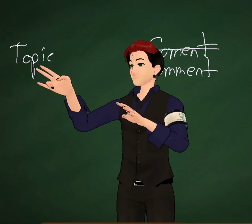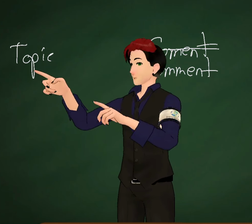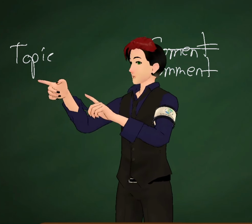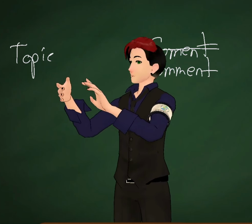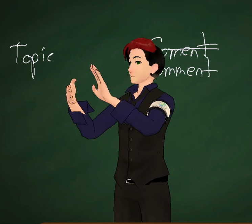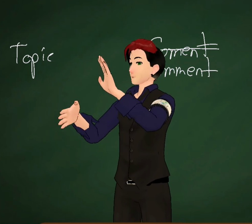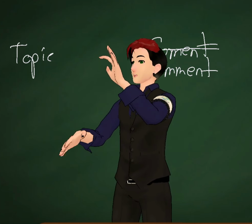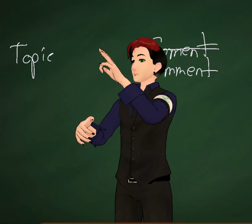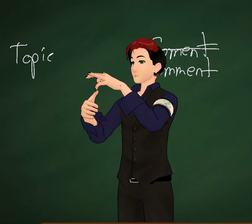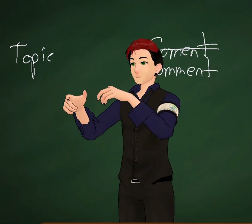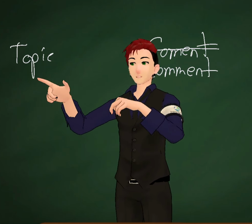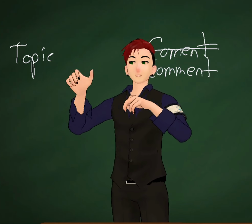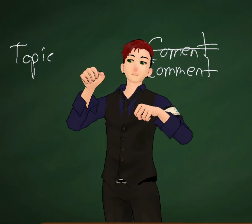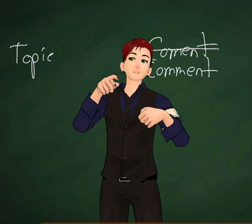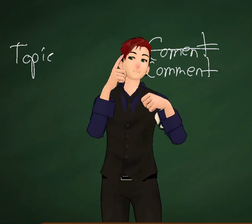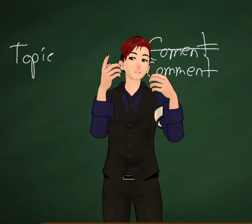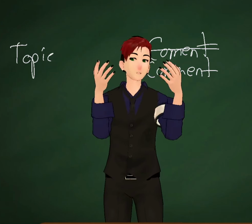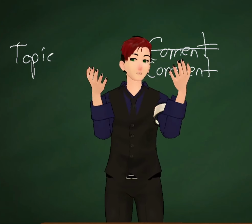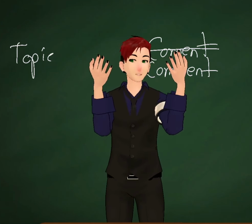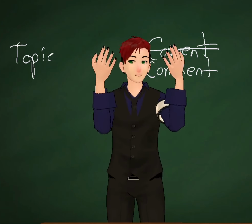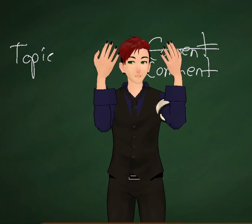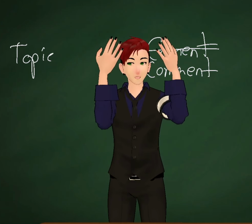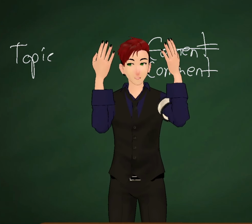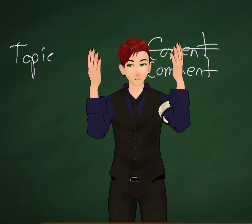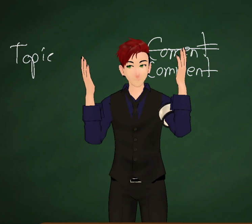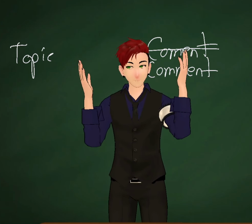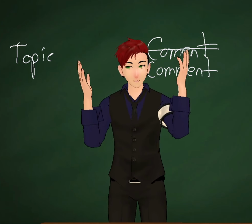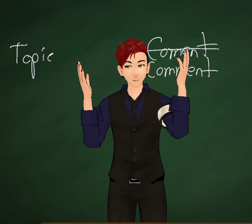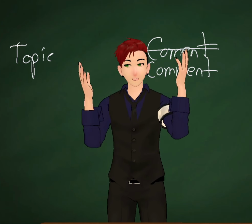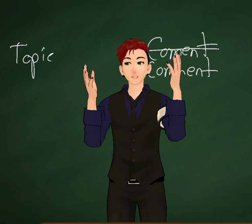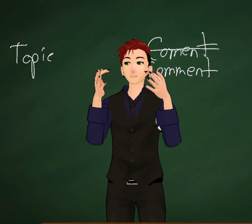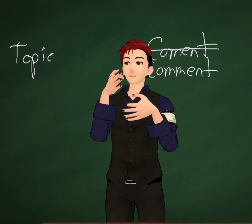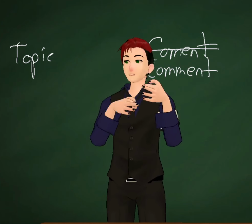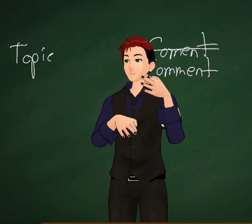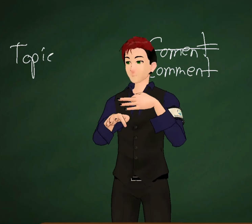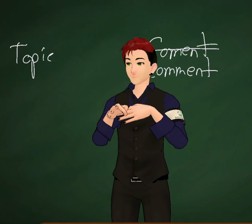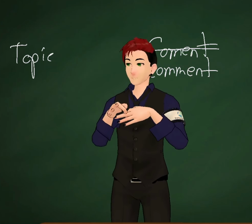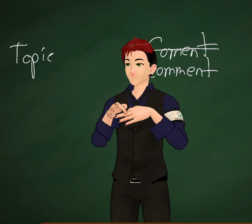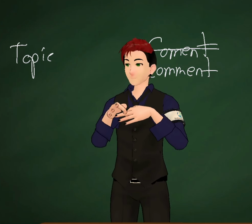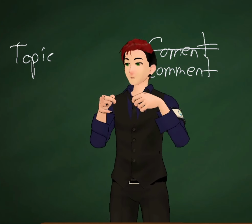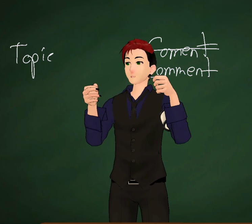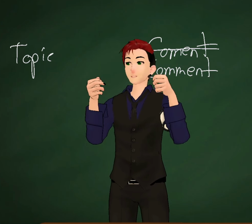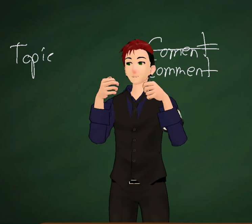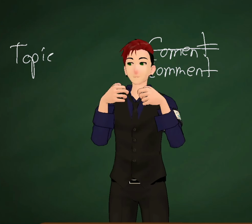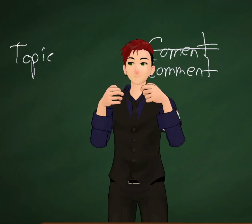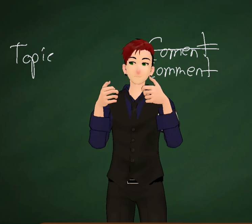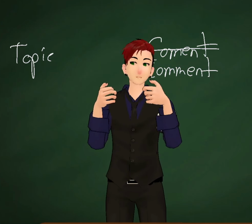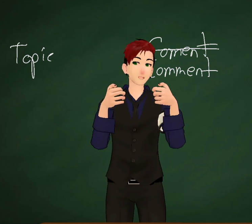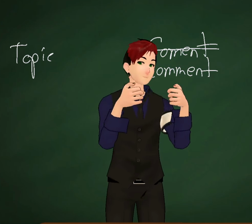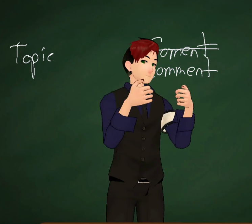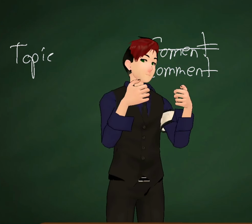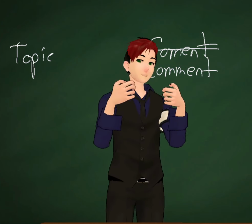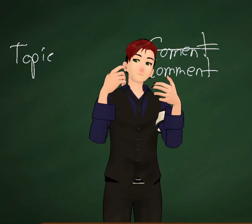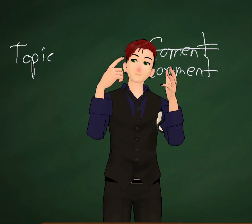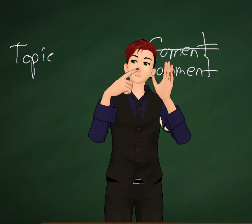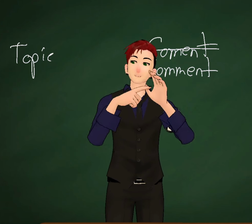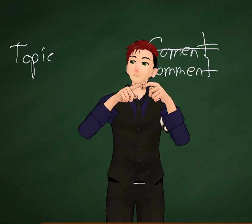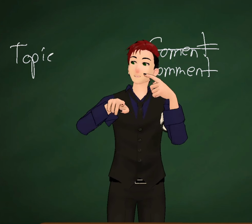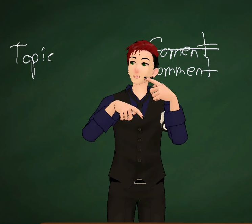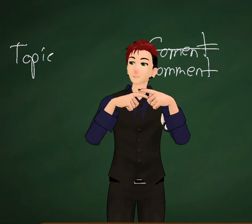Oh, and to like add with that, yes. So when you're in VR, you have to compensate with, like, for example, like whenever